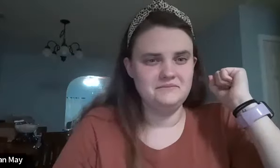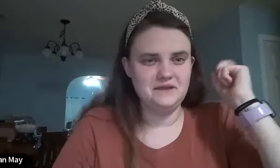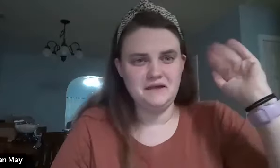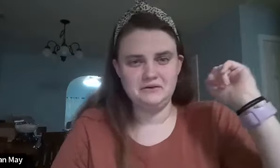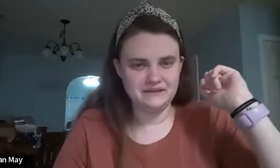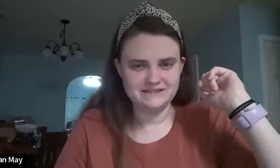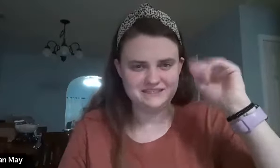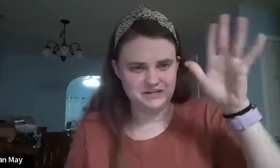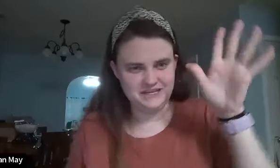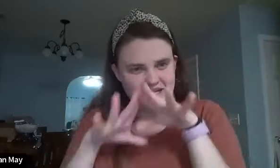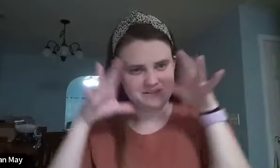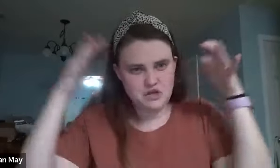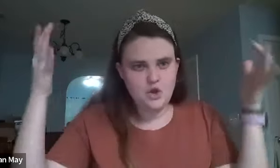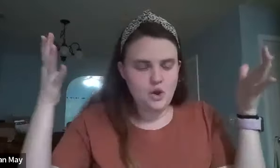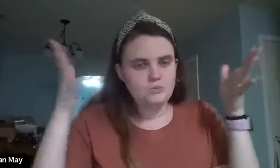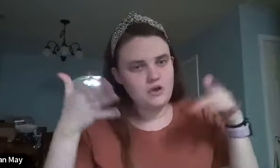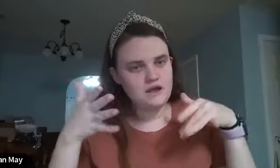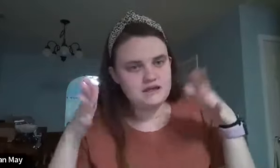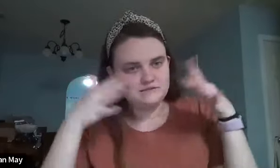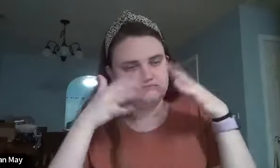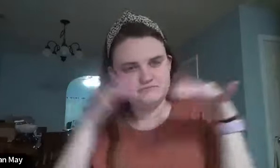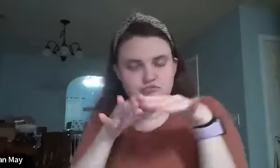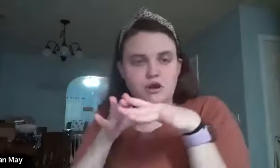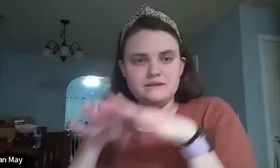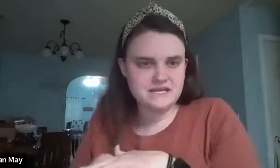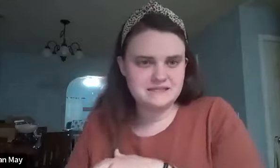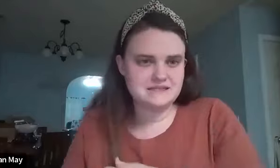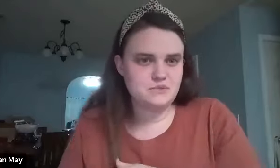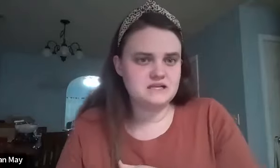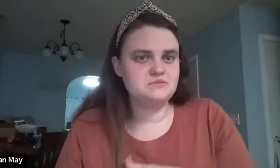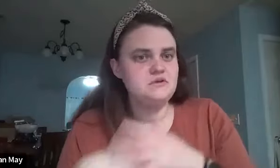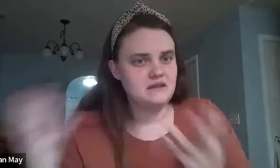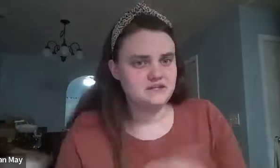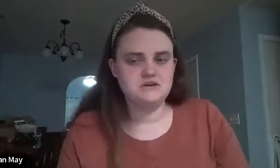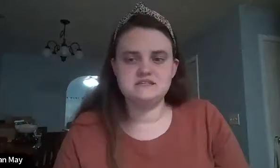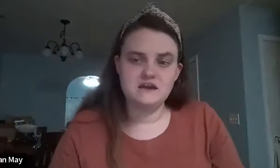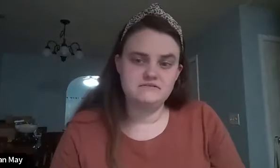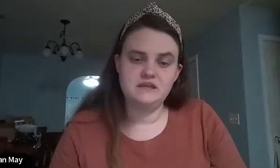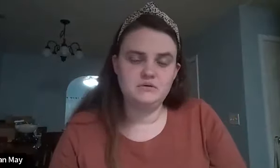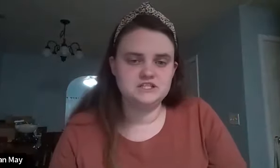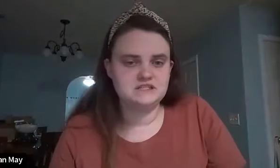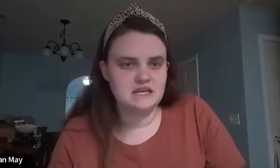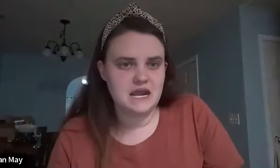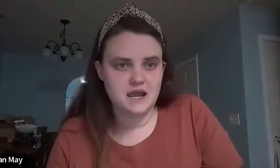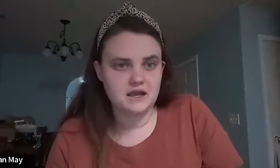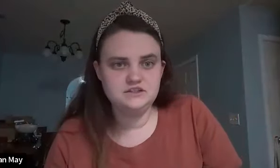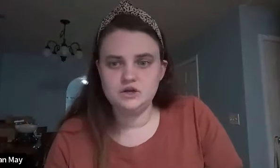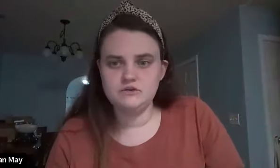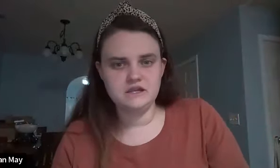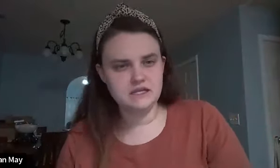in my little list. I try to keep it as broad and basic as possible, and then let you guys have any questions I can add. So are there